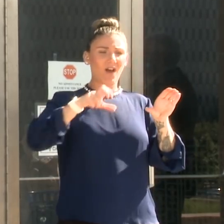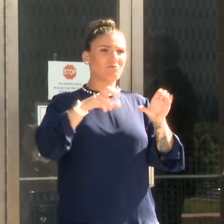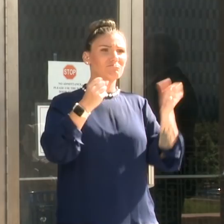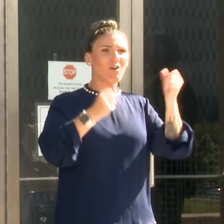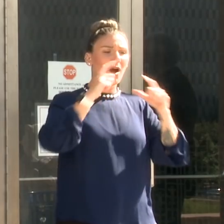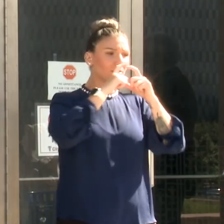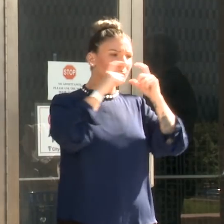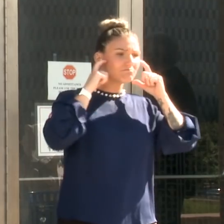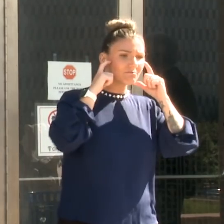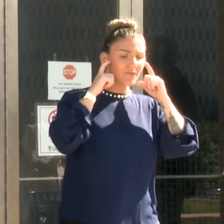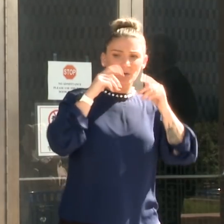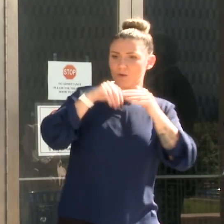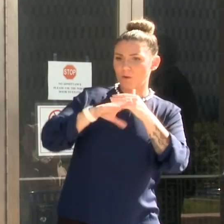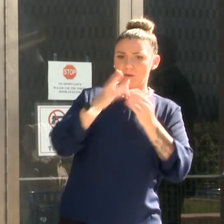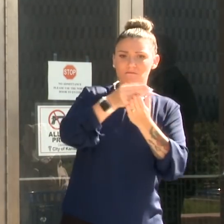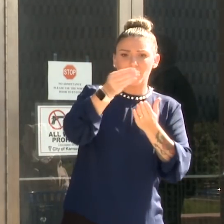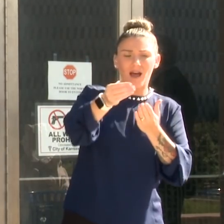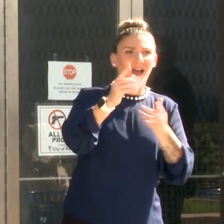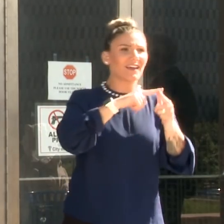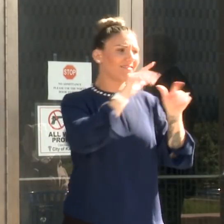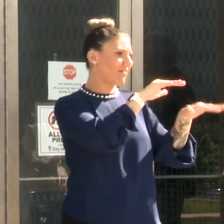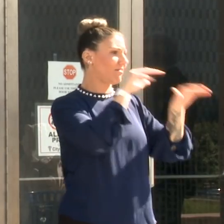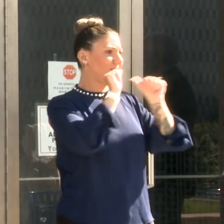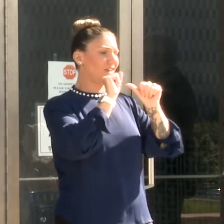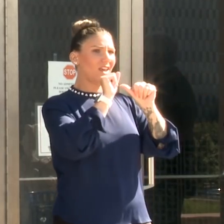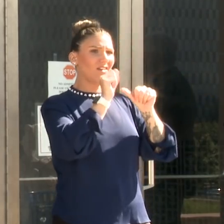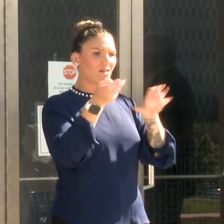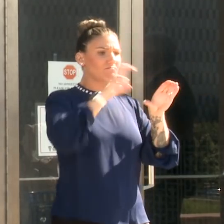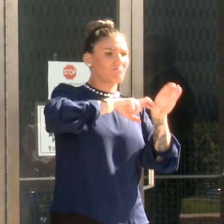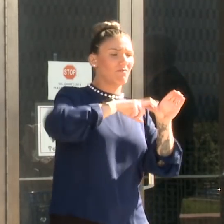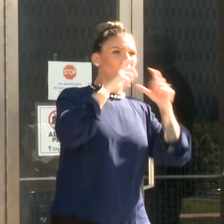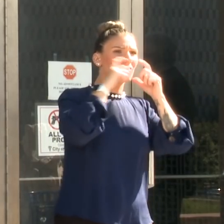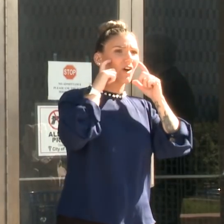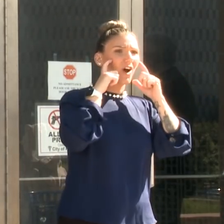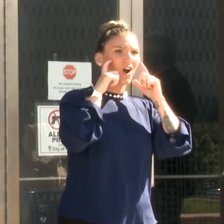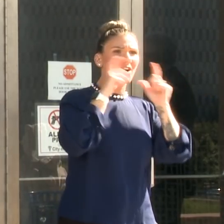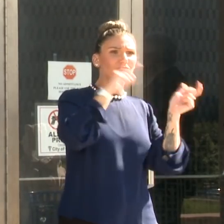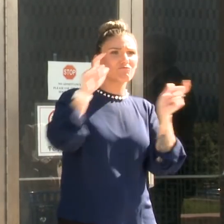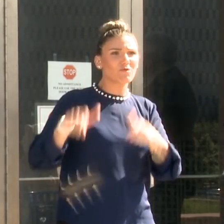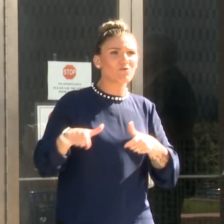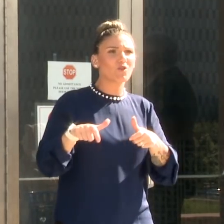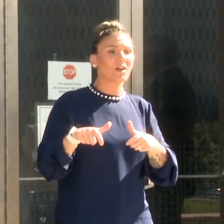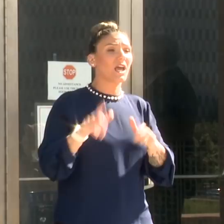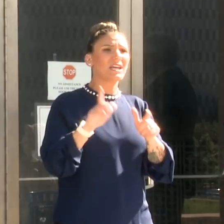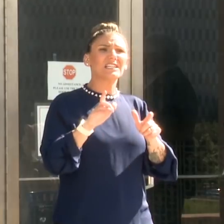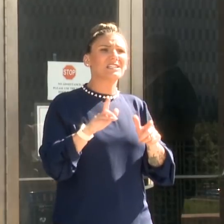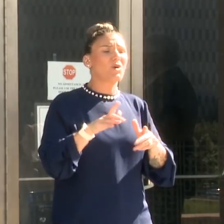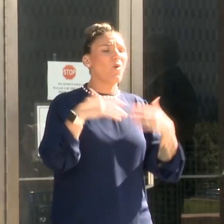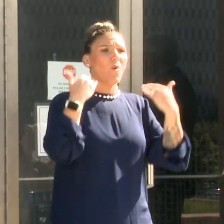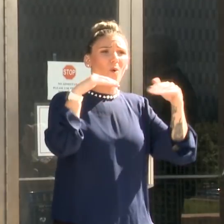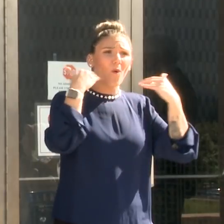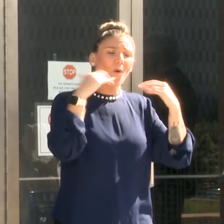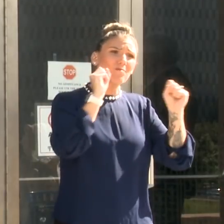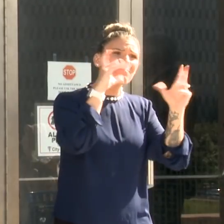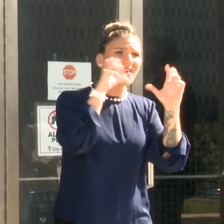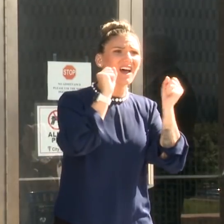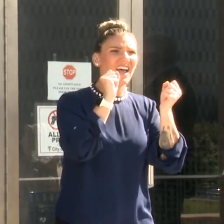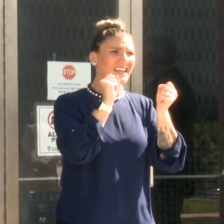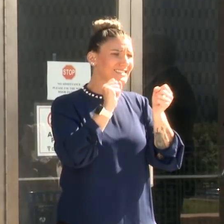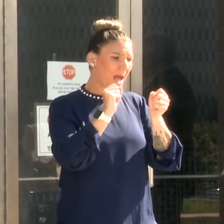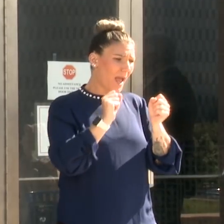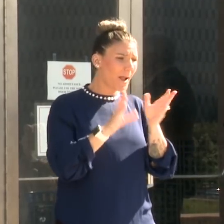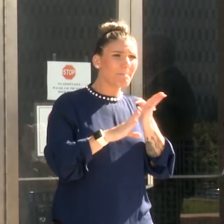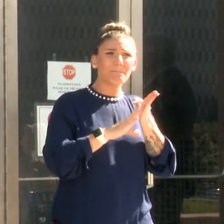in, you buy your thing, right? Then you leave, you go back to the car, you take your mask off. It is an incredibly minor type